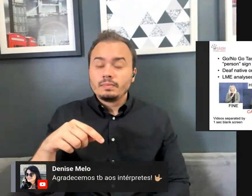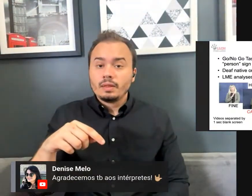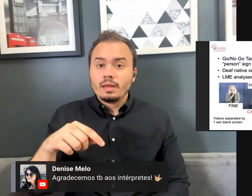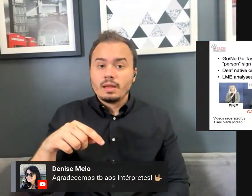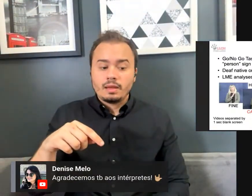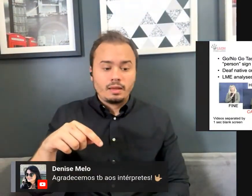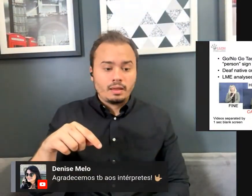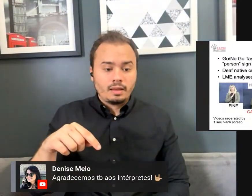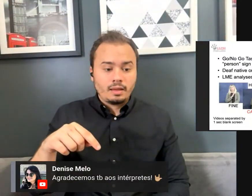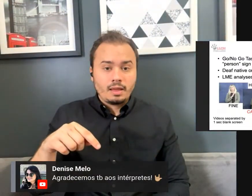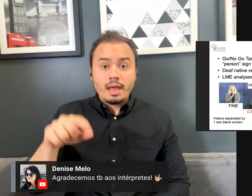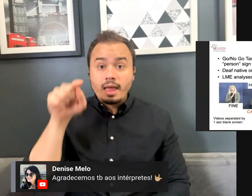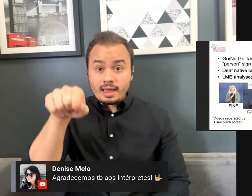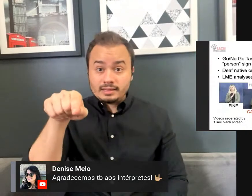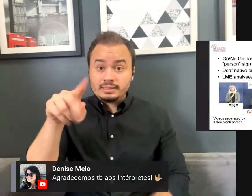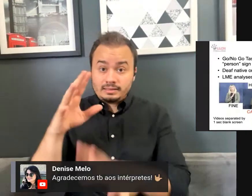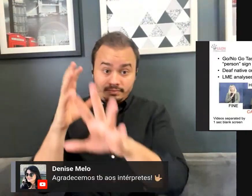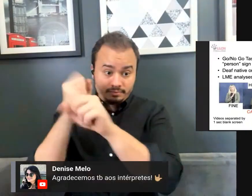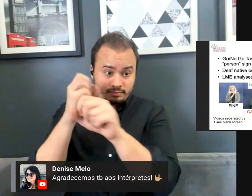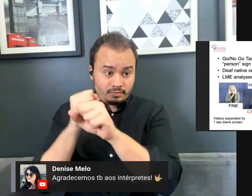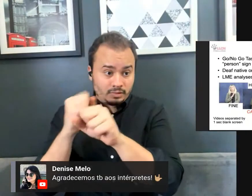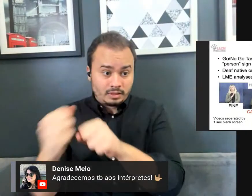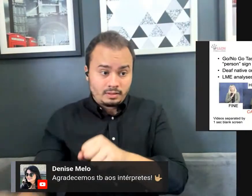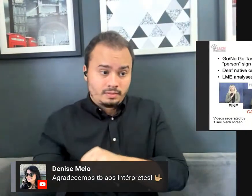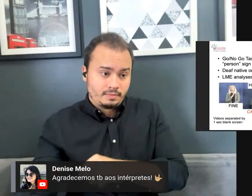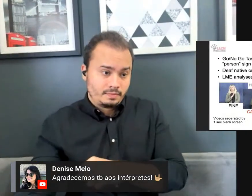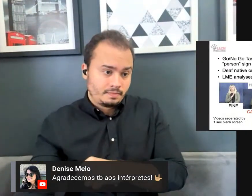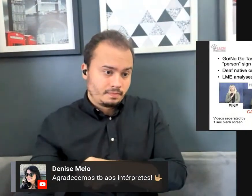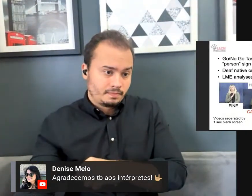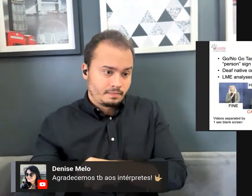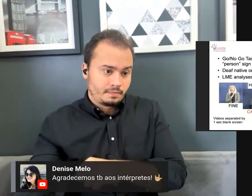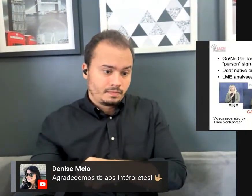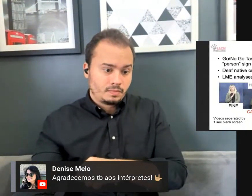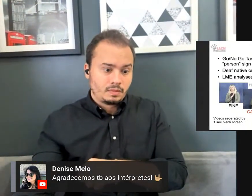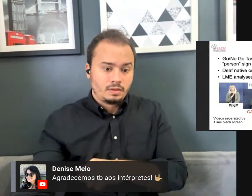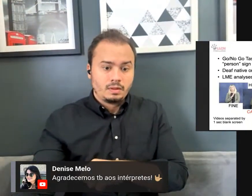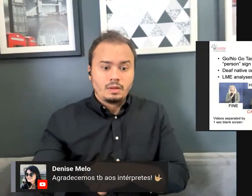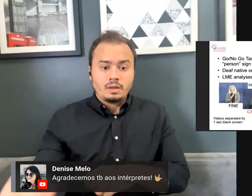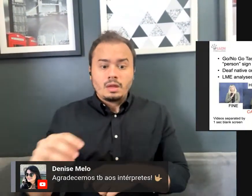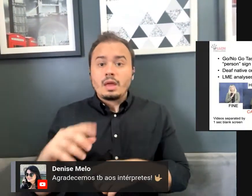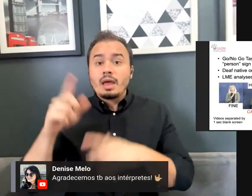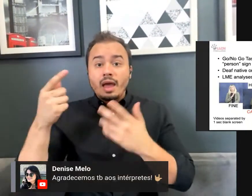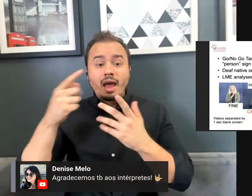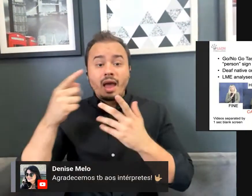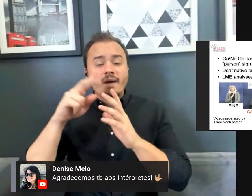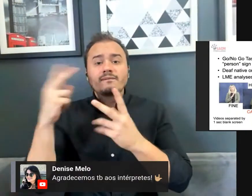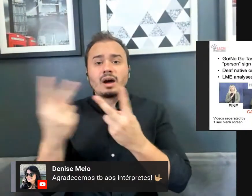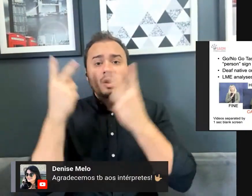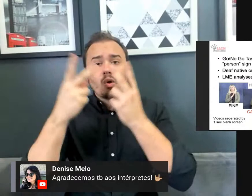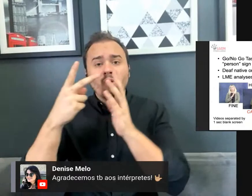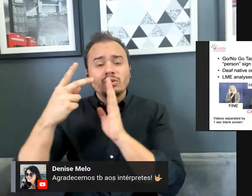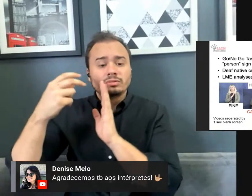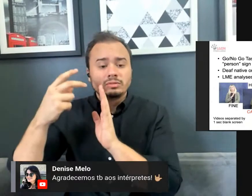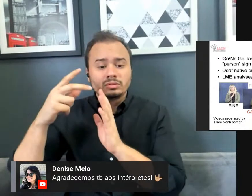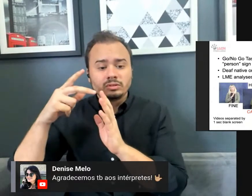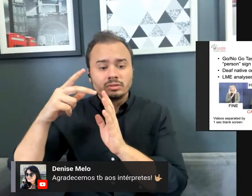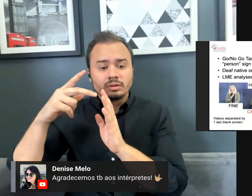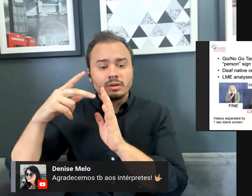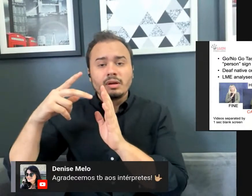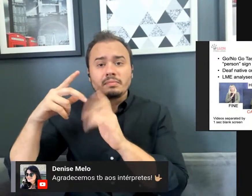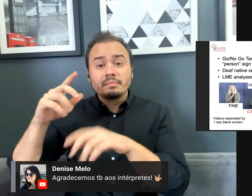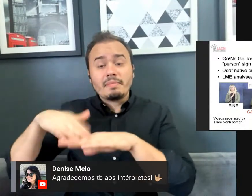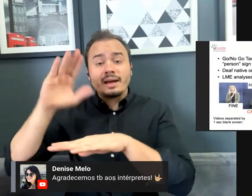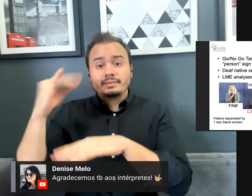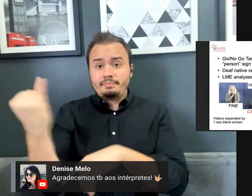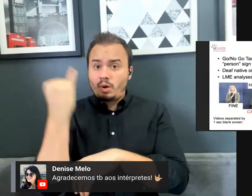the T values for the LMEs at each electrode. So they sort of reflect the idea of a scout map, but the actual data are